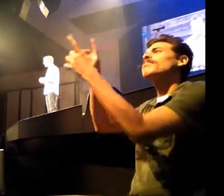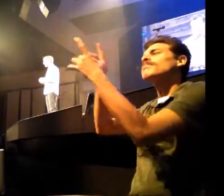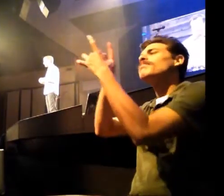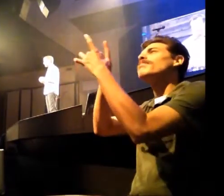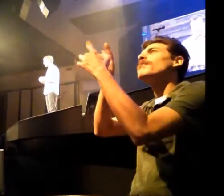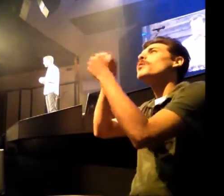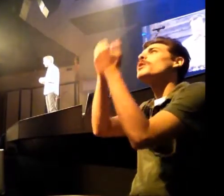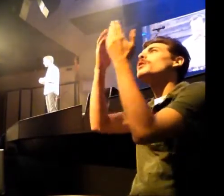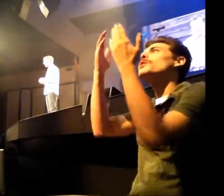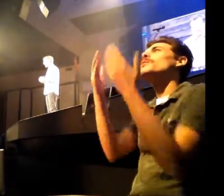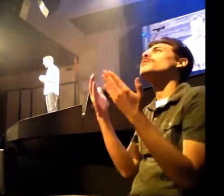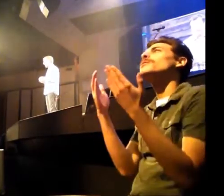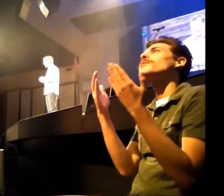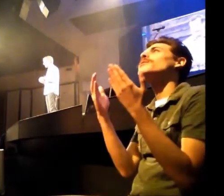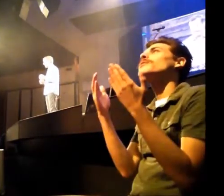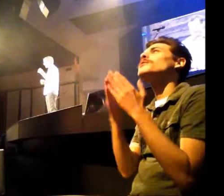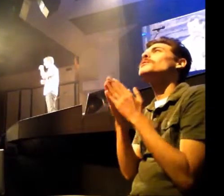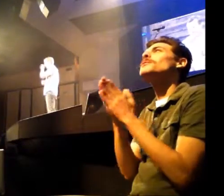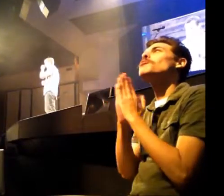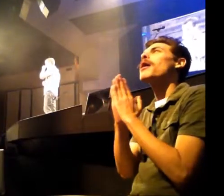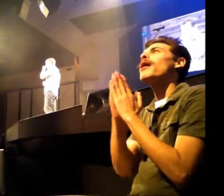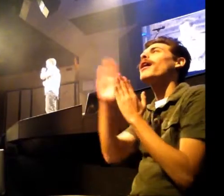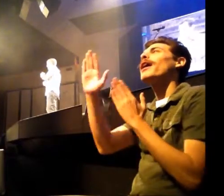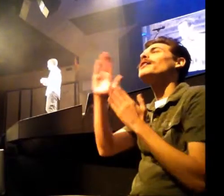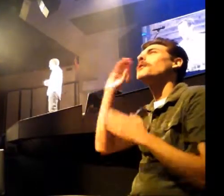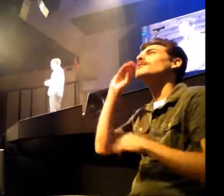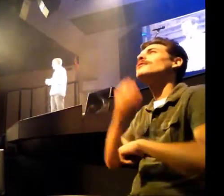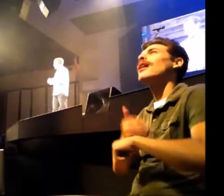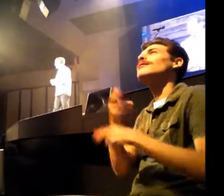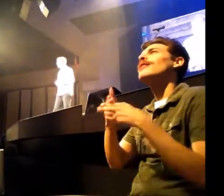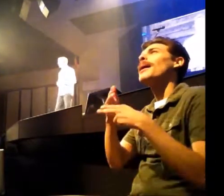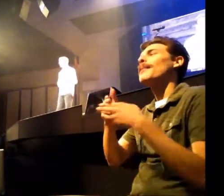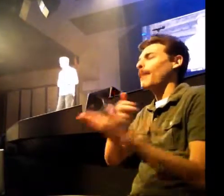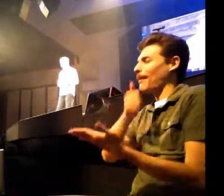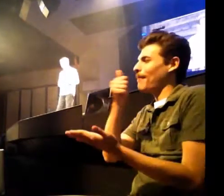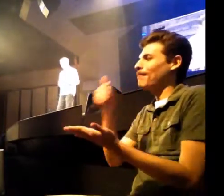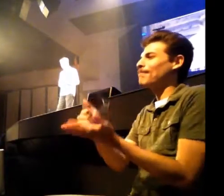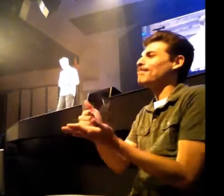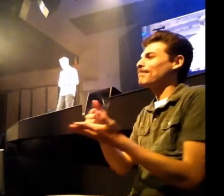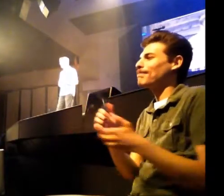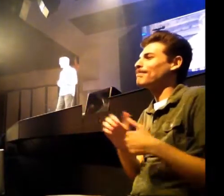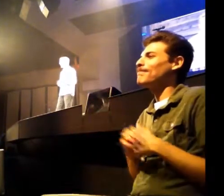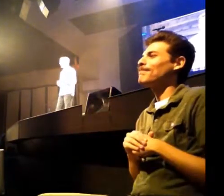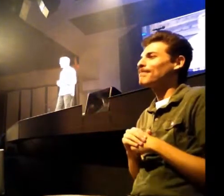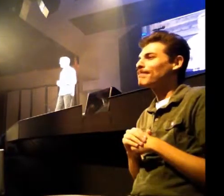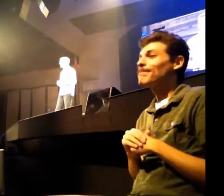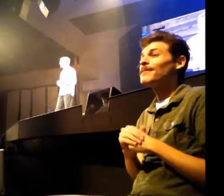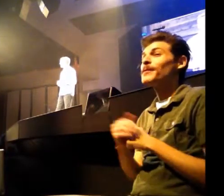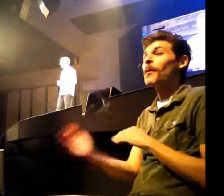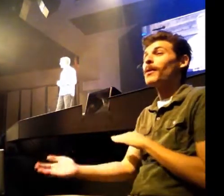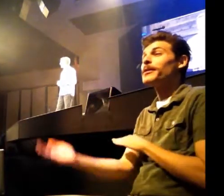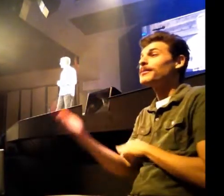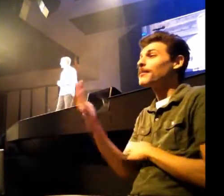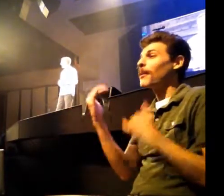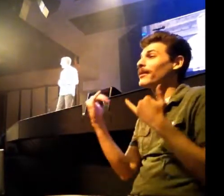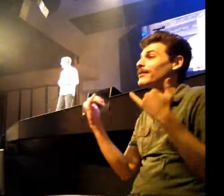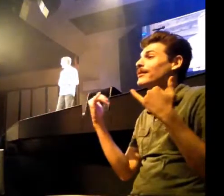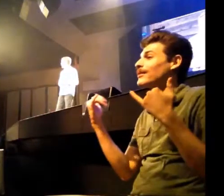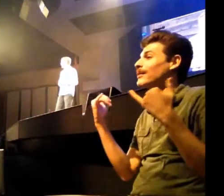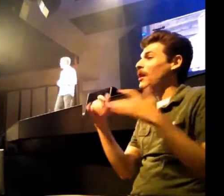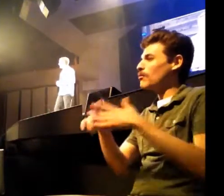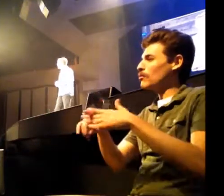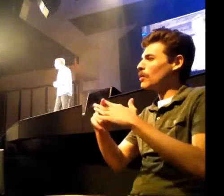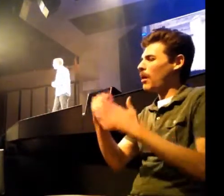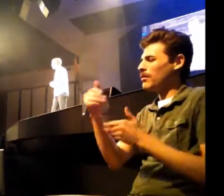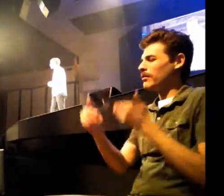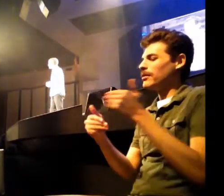all of this in your Son's name. Amen. Well, this morning we start a new series